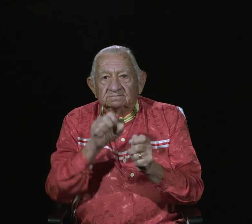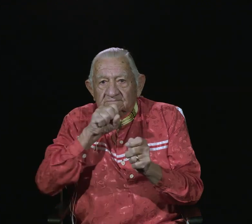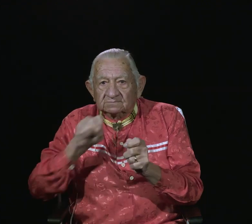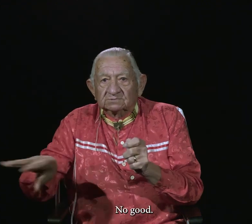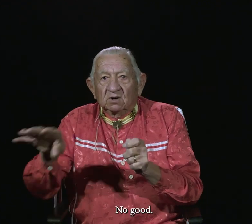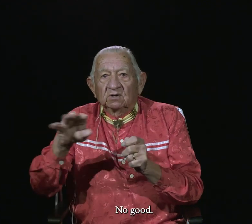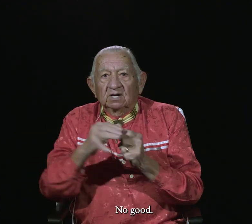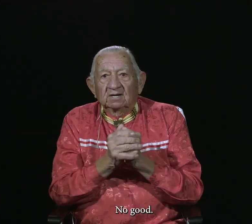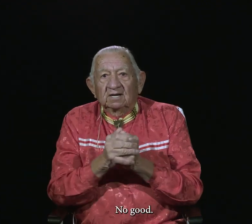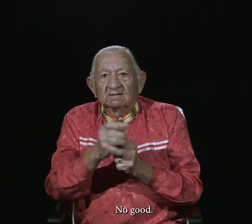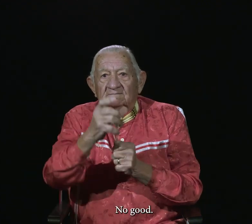No good